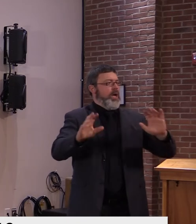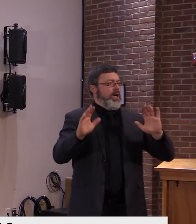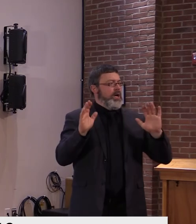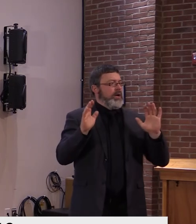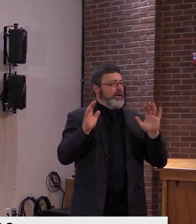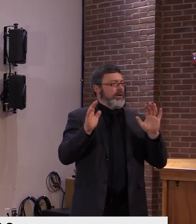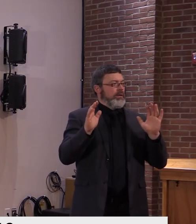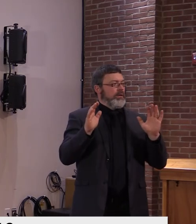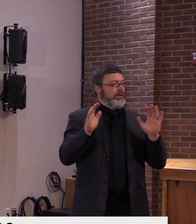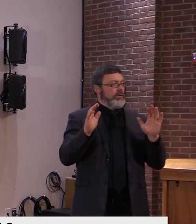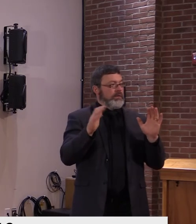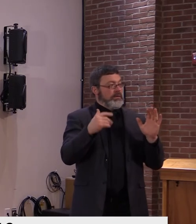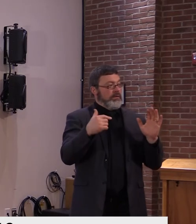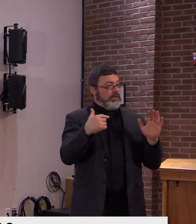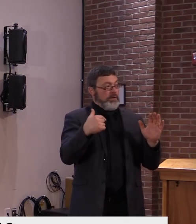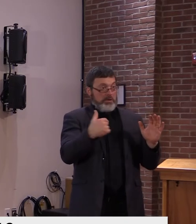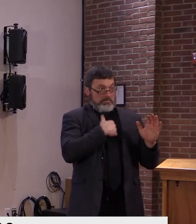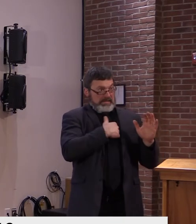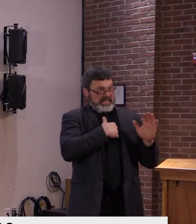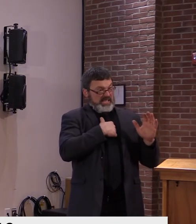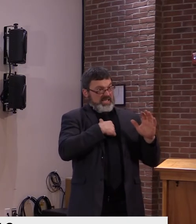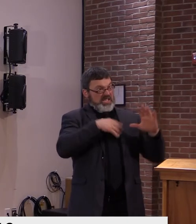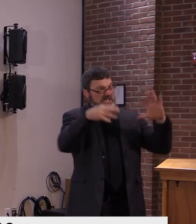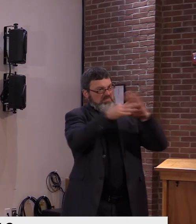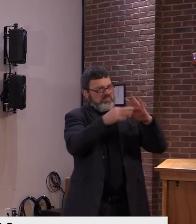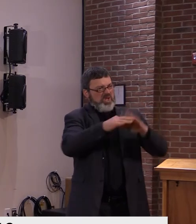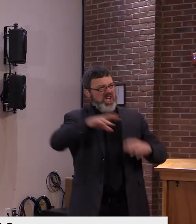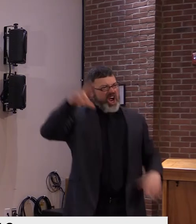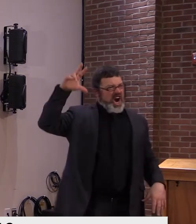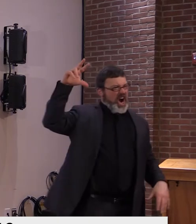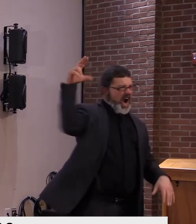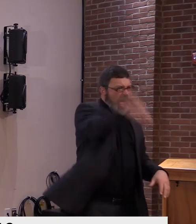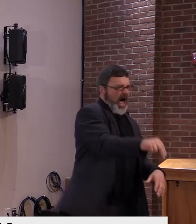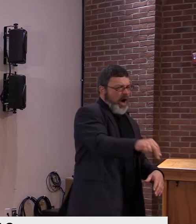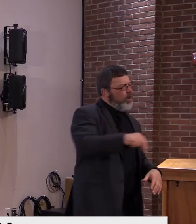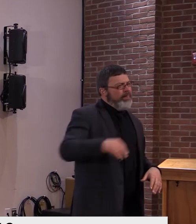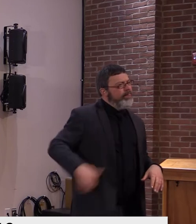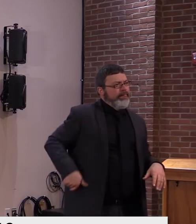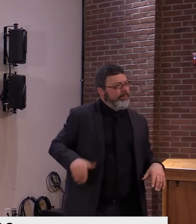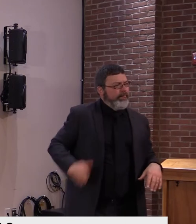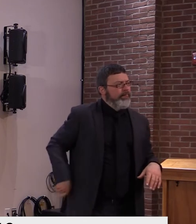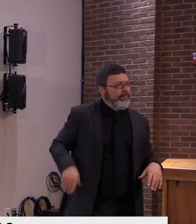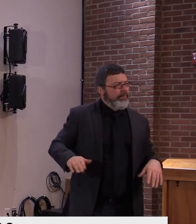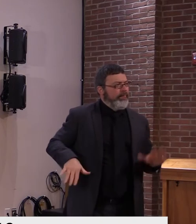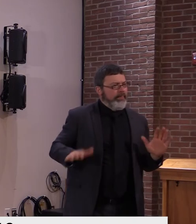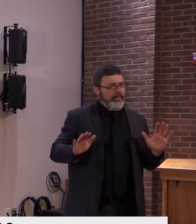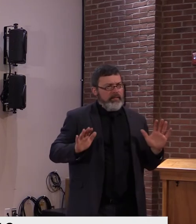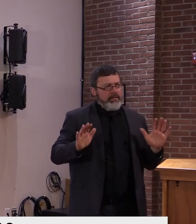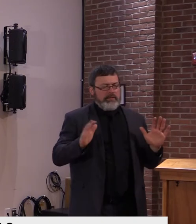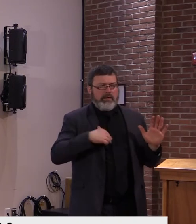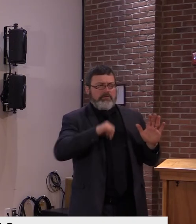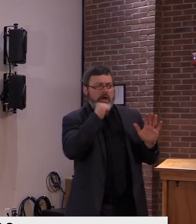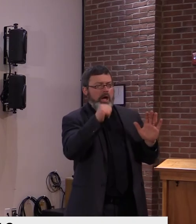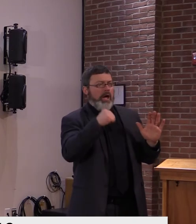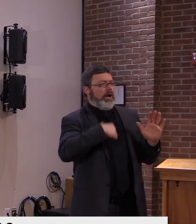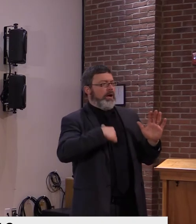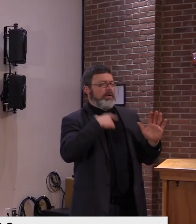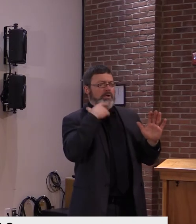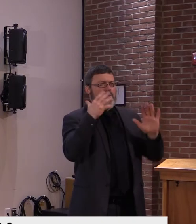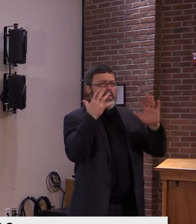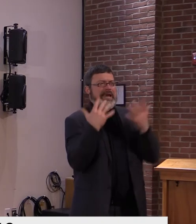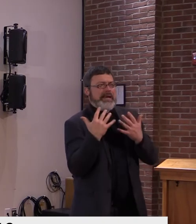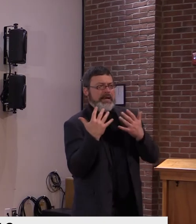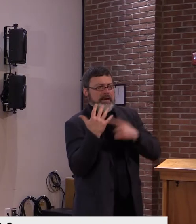back, we never wanted it in the first place. Far from that, but we do need to engage in this ongoing, real